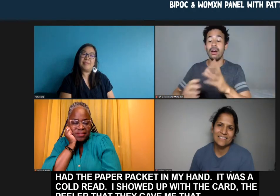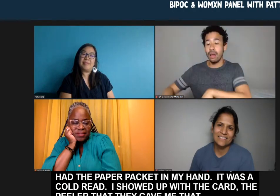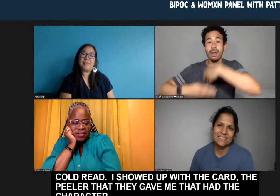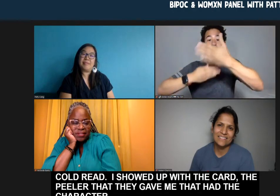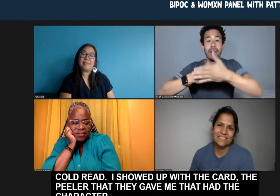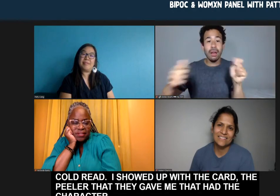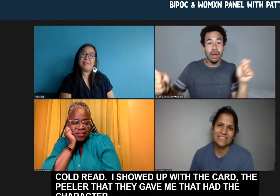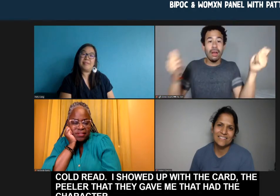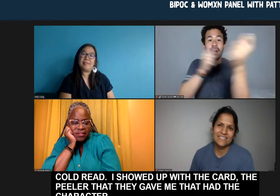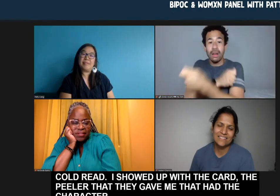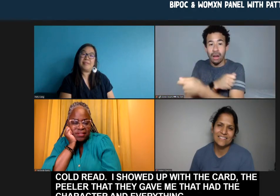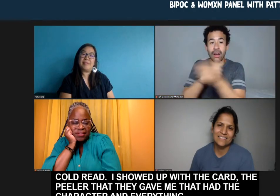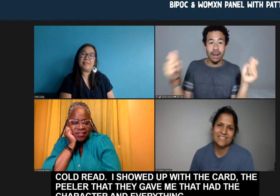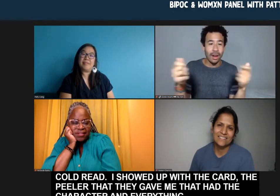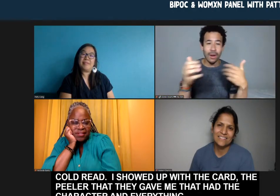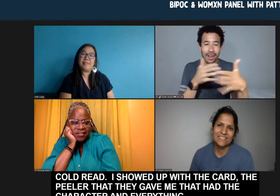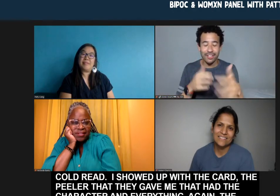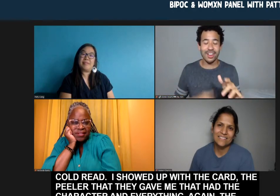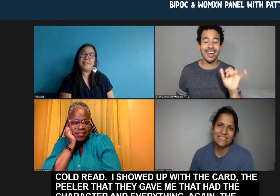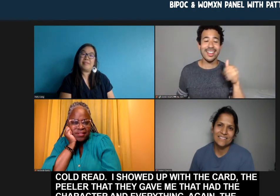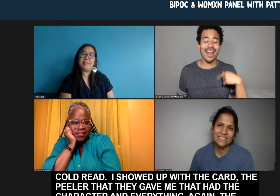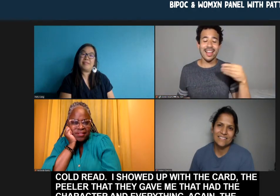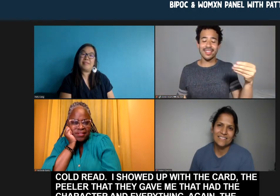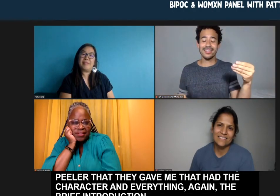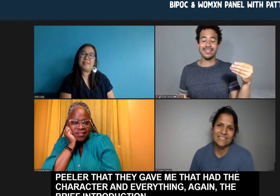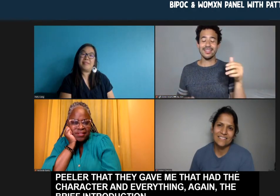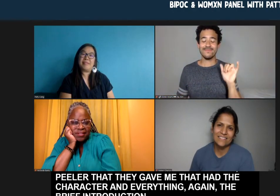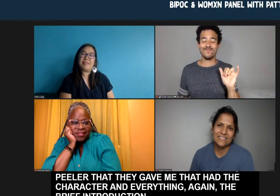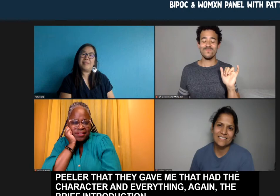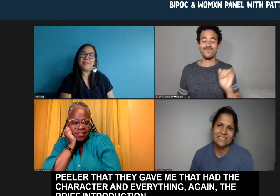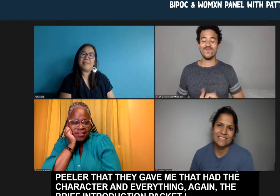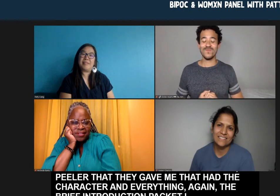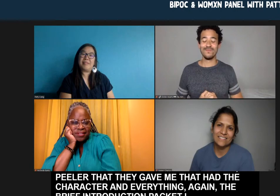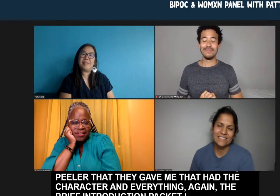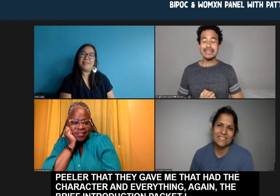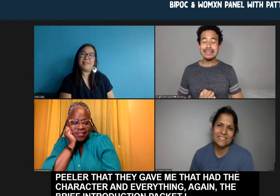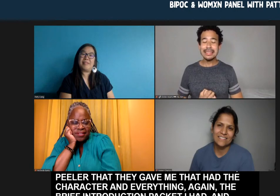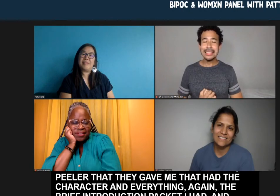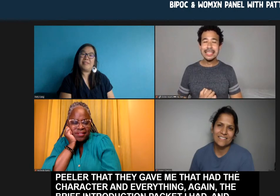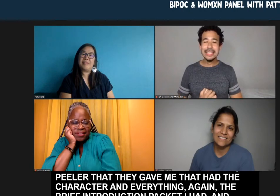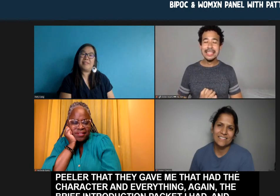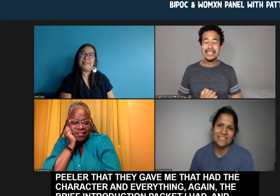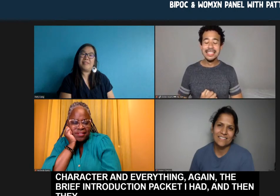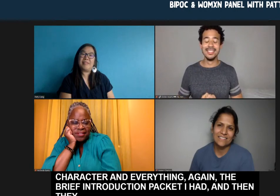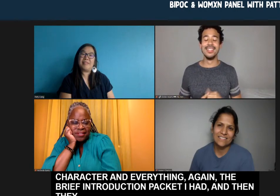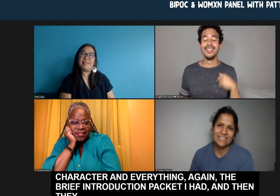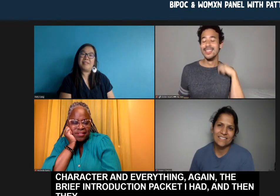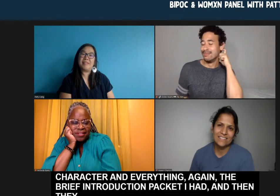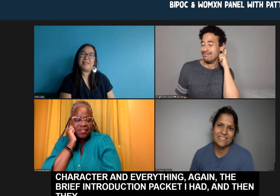that brief introduction packet that I had. And then they had cards for me, with a script that I was